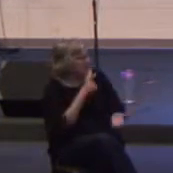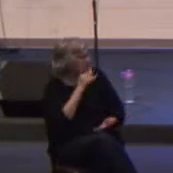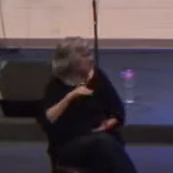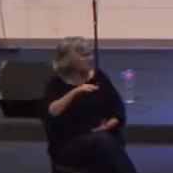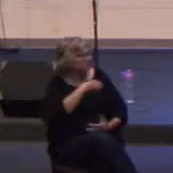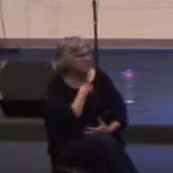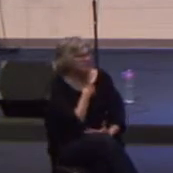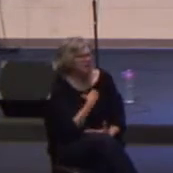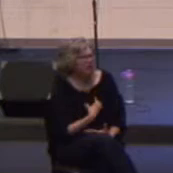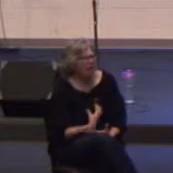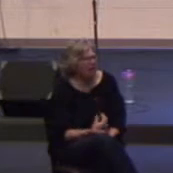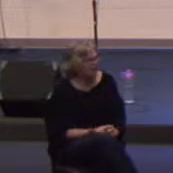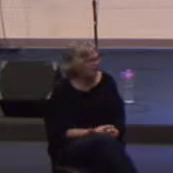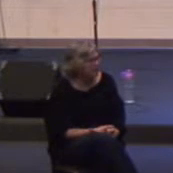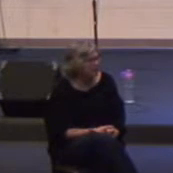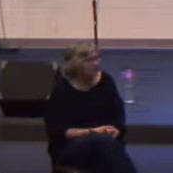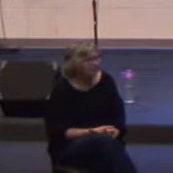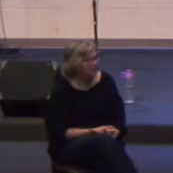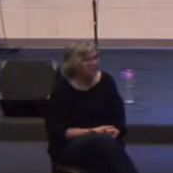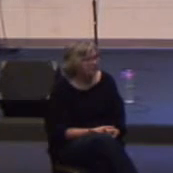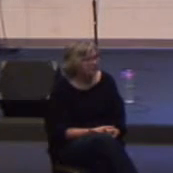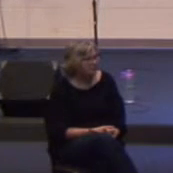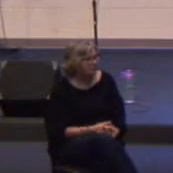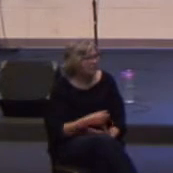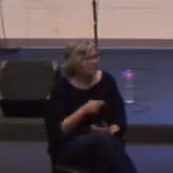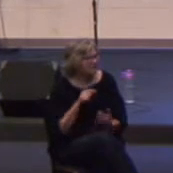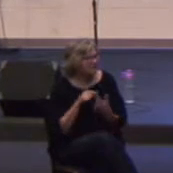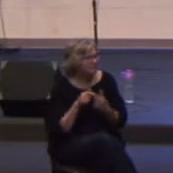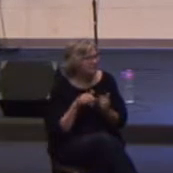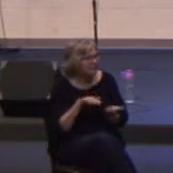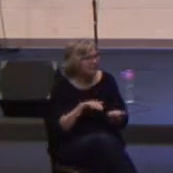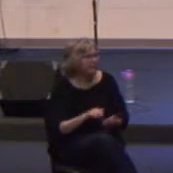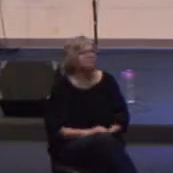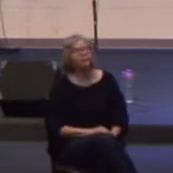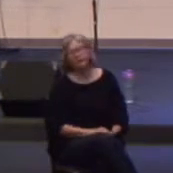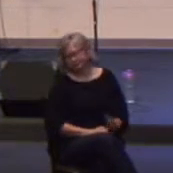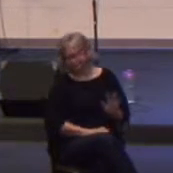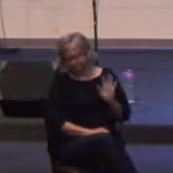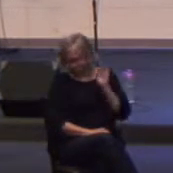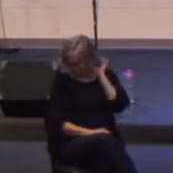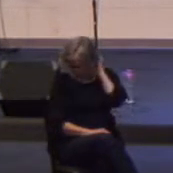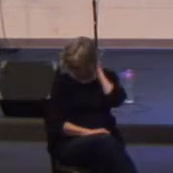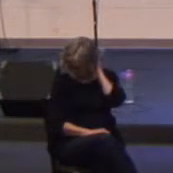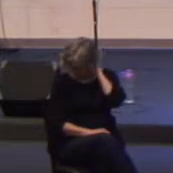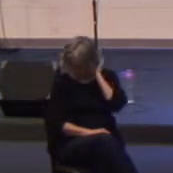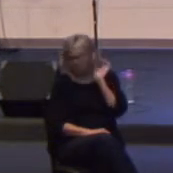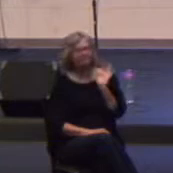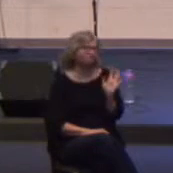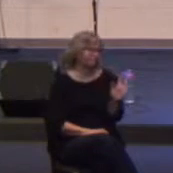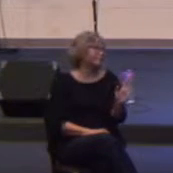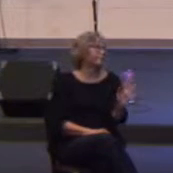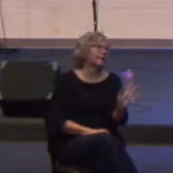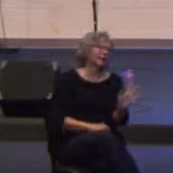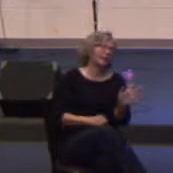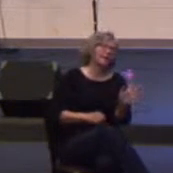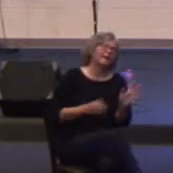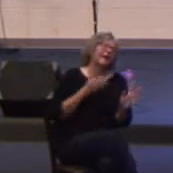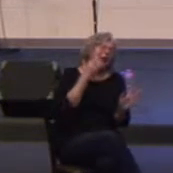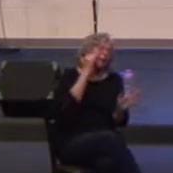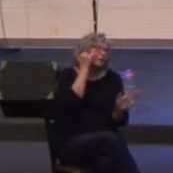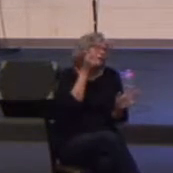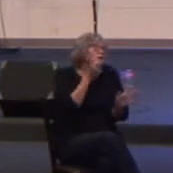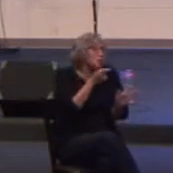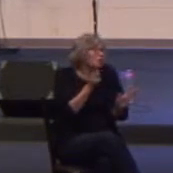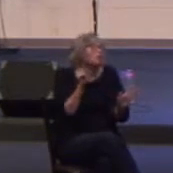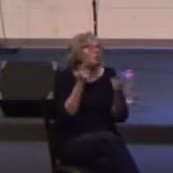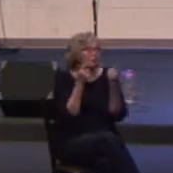entire assembly to death." Now, okay, let's cut them a little slack. I don't know if you've ever tried to live in the desert.